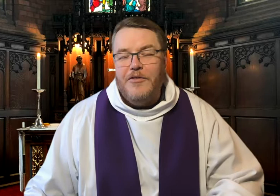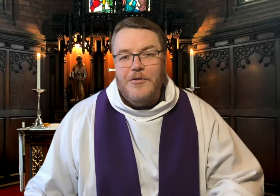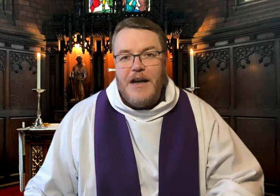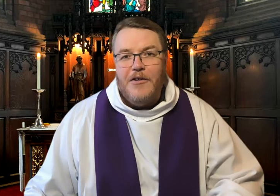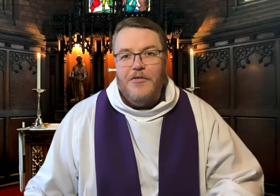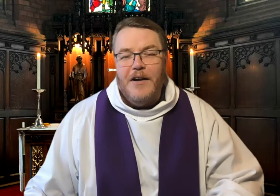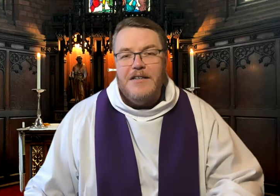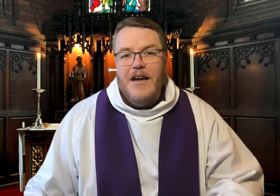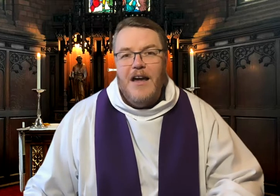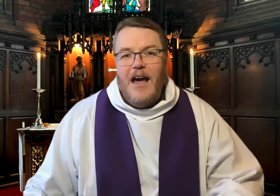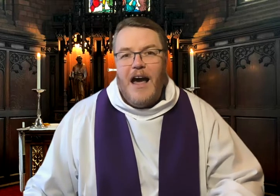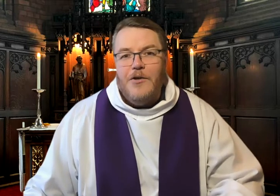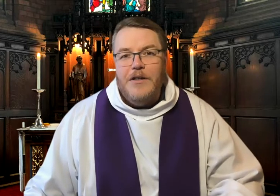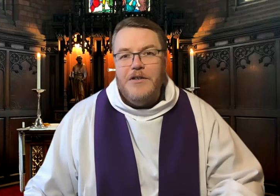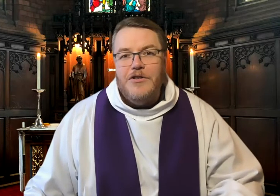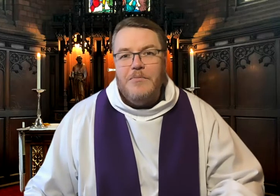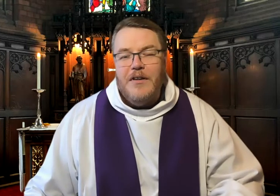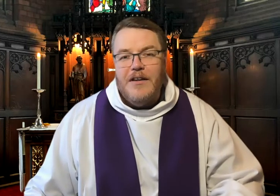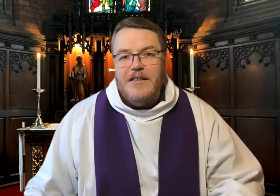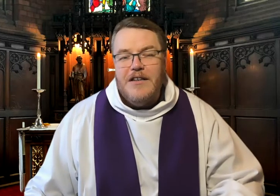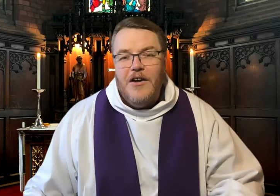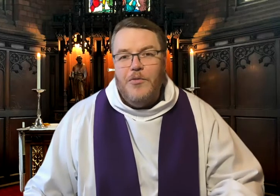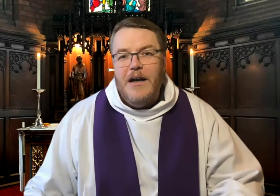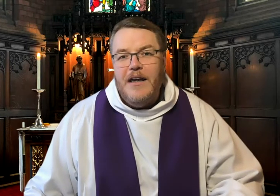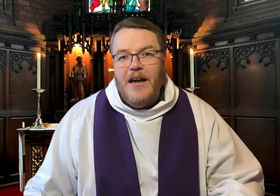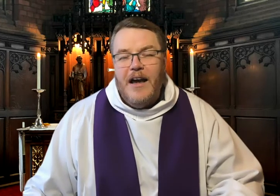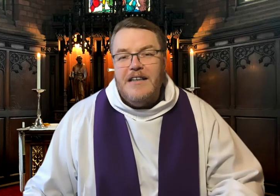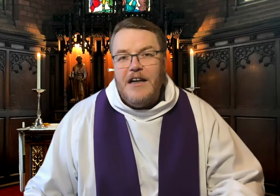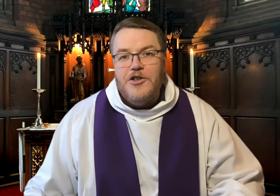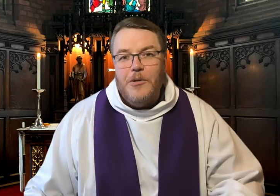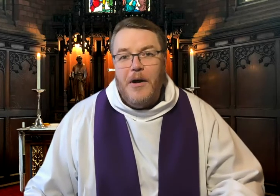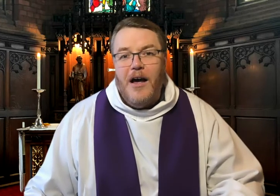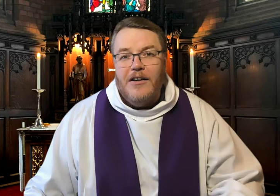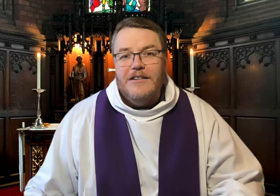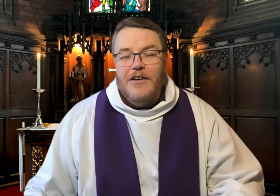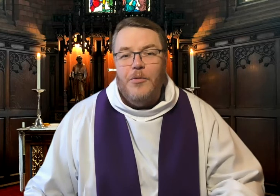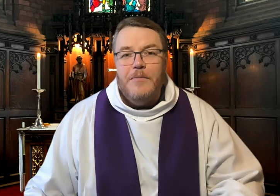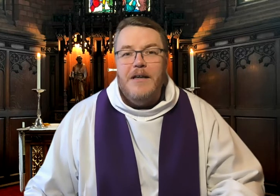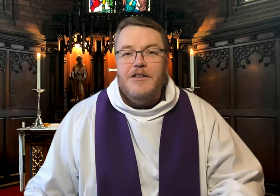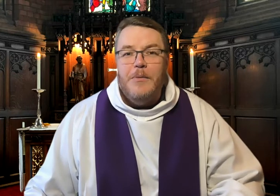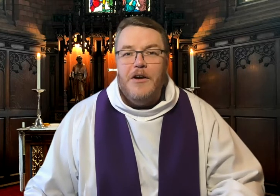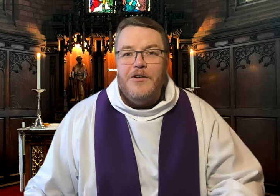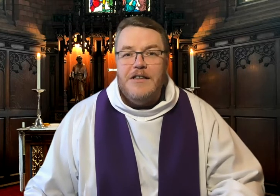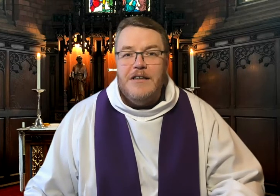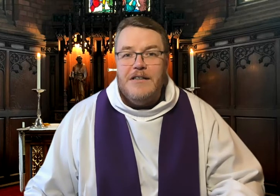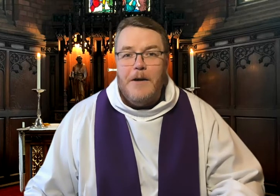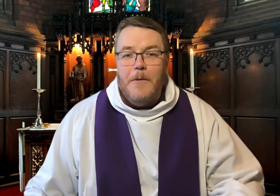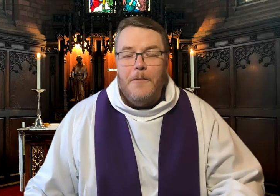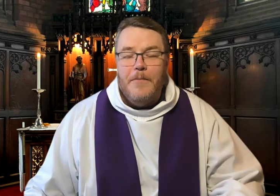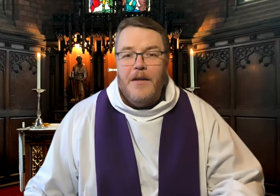through sacrifice, and we do something that's really an essential part of what it means to be a Christian disciple.